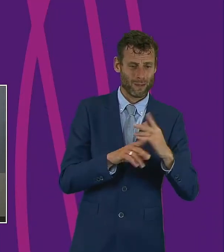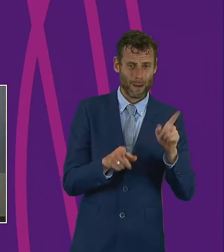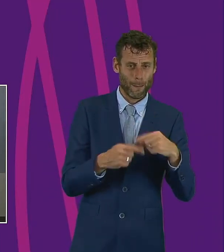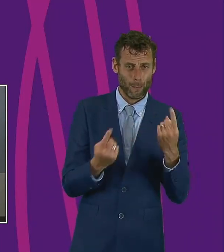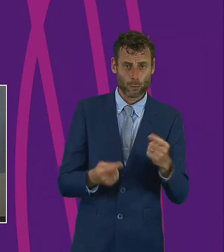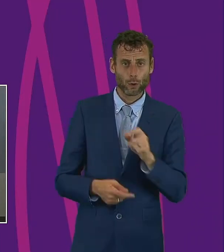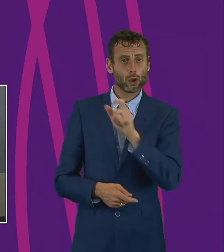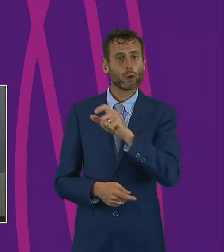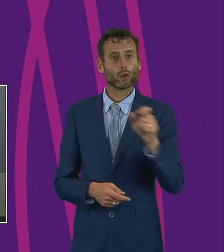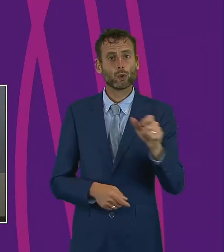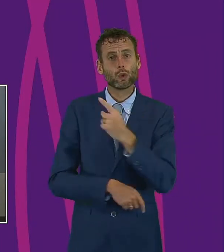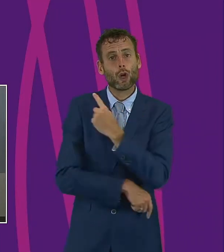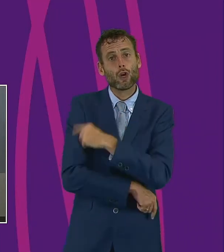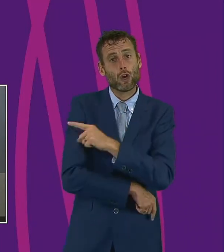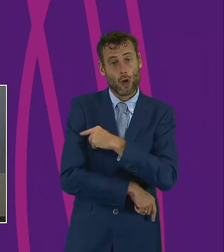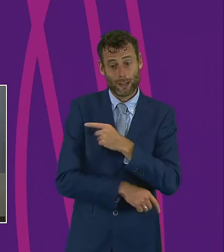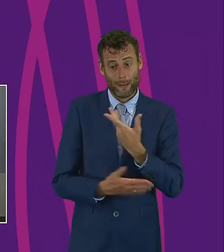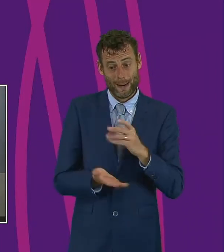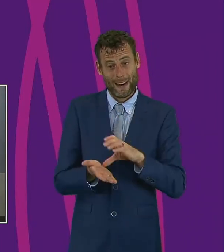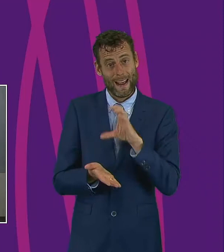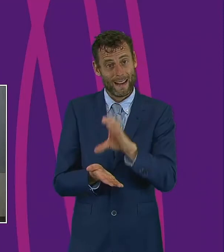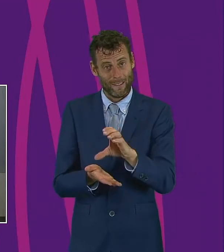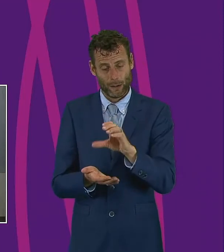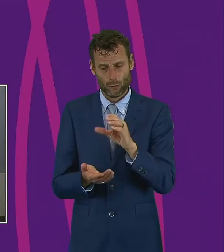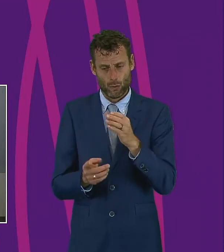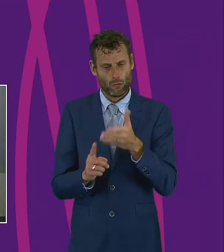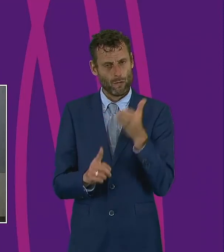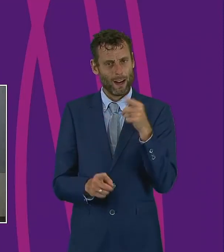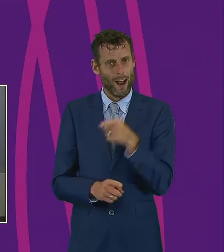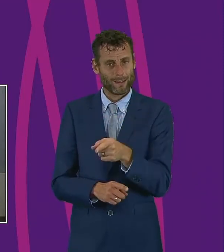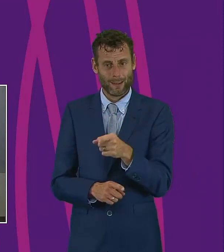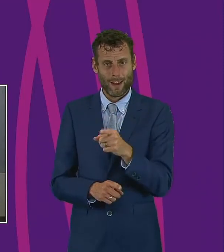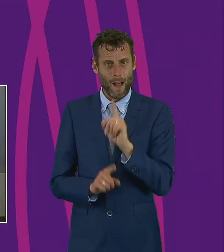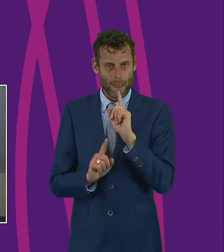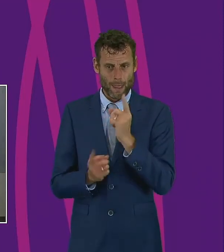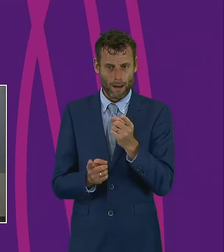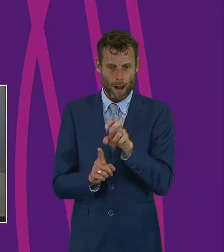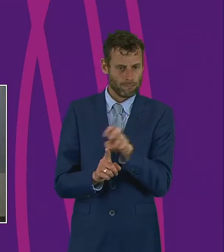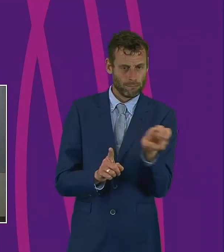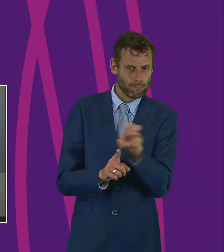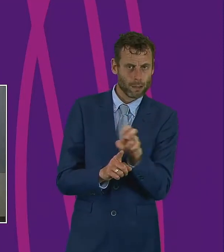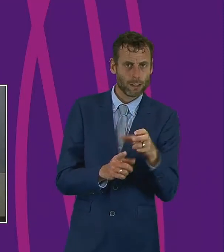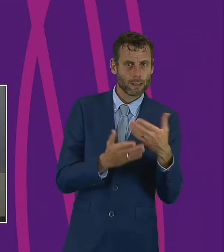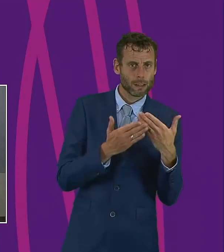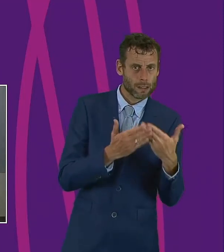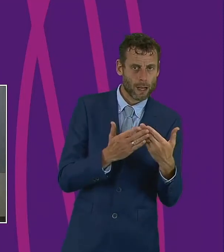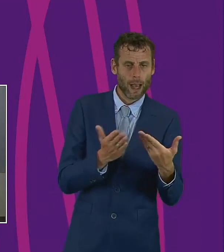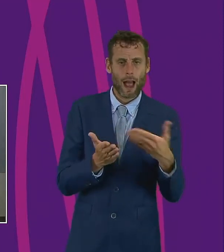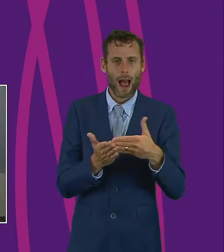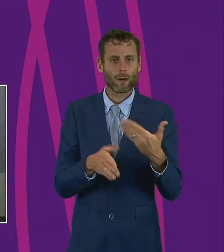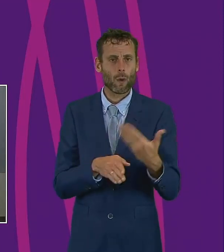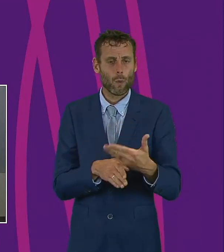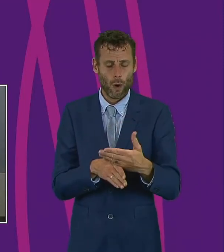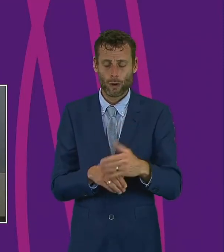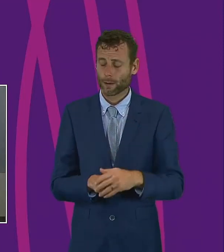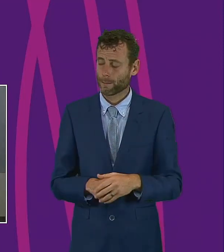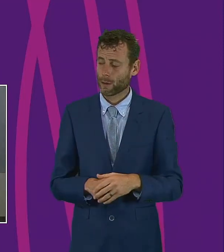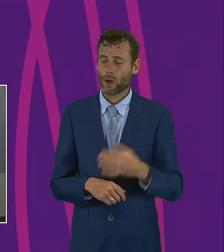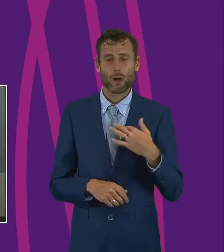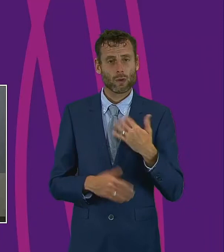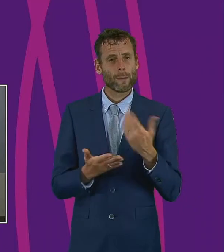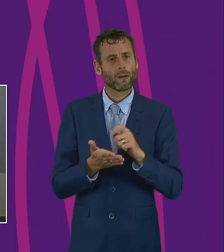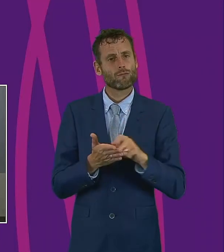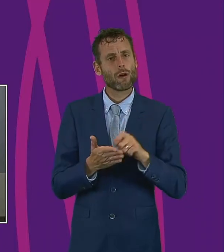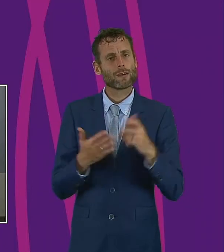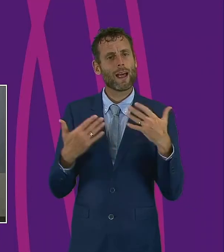given a bursary in recognition of this. Paramedic students in England also receive a bursary. When I wrote to the Health Secretary recently